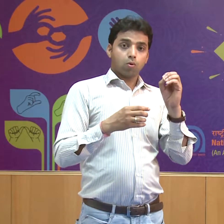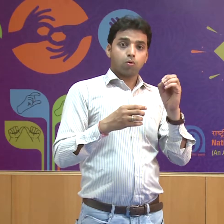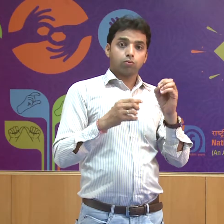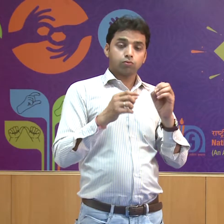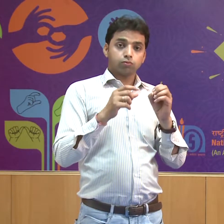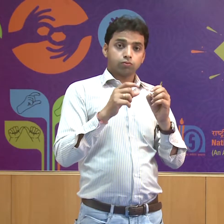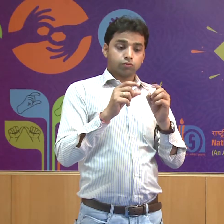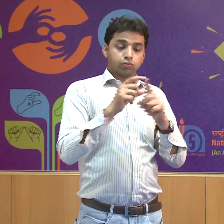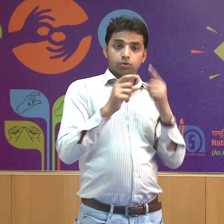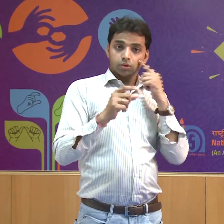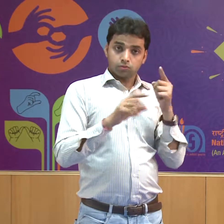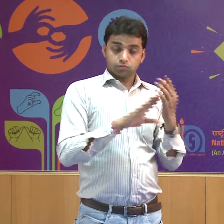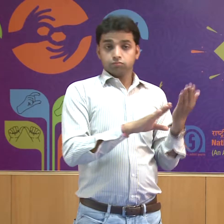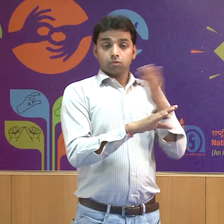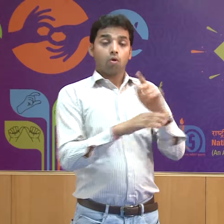in the first battle of Panipat,